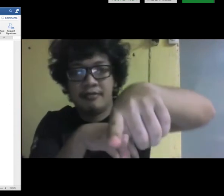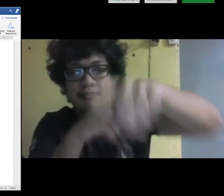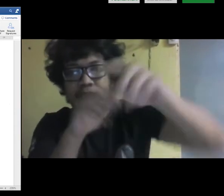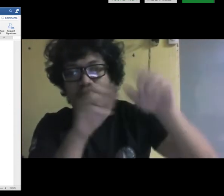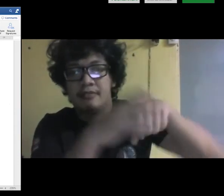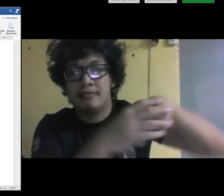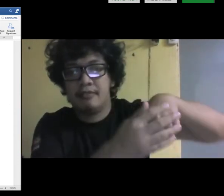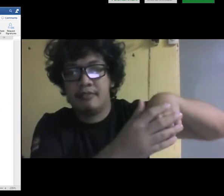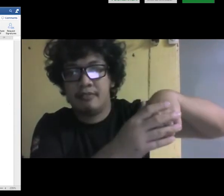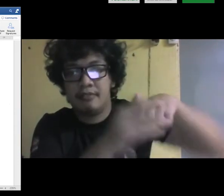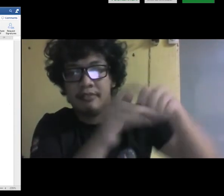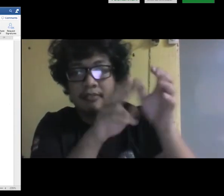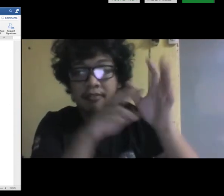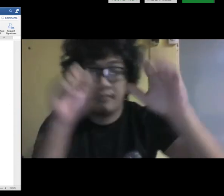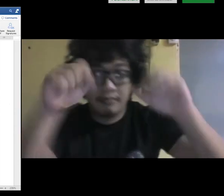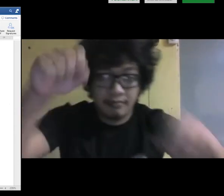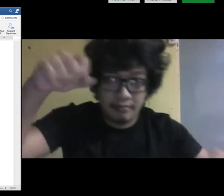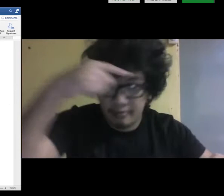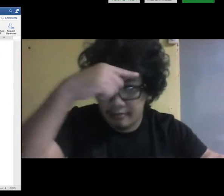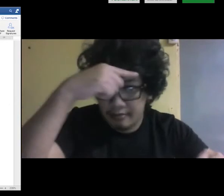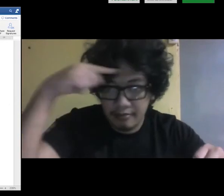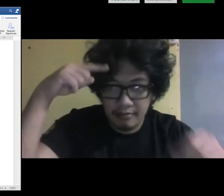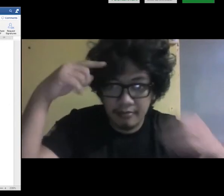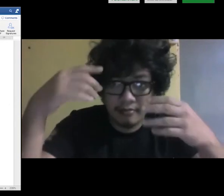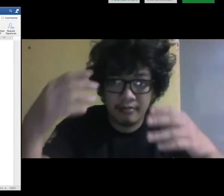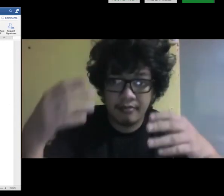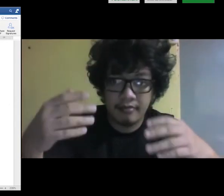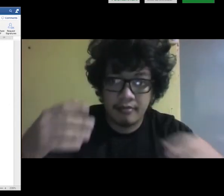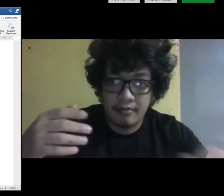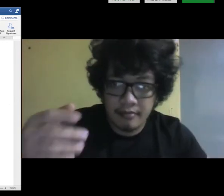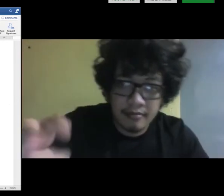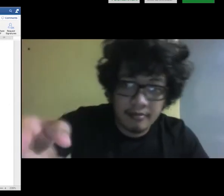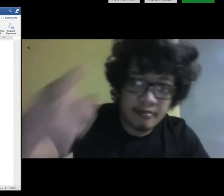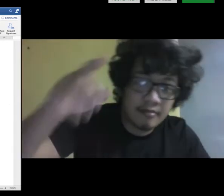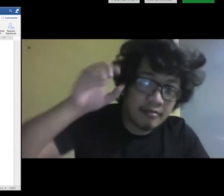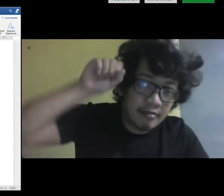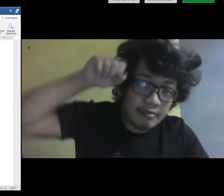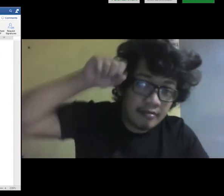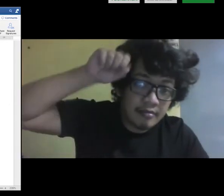the brown hand shape. Yeah. Okay.